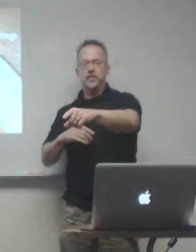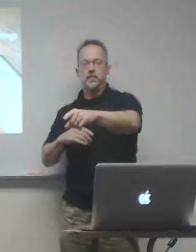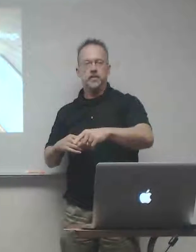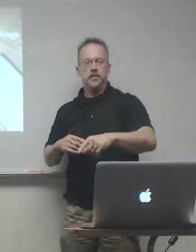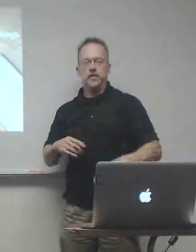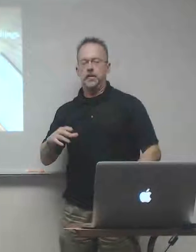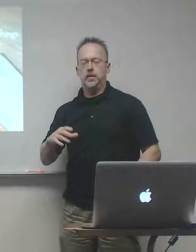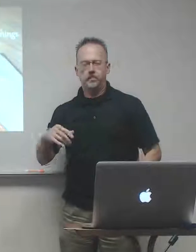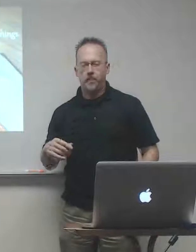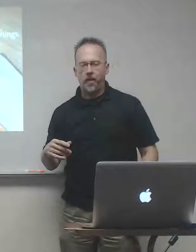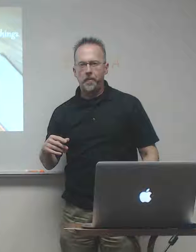Can we see the video?